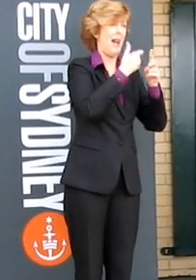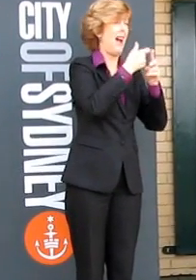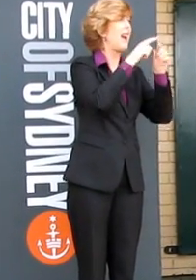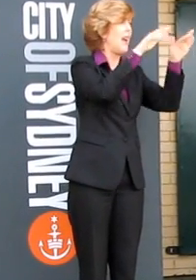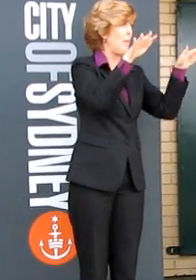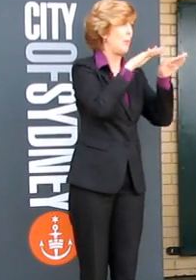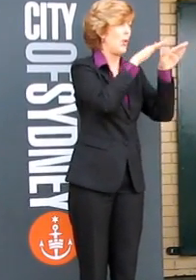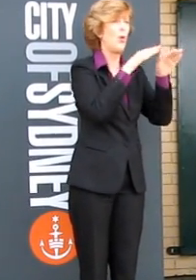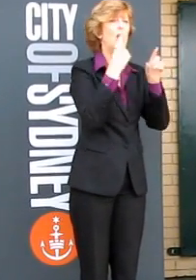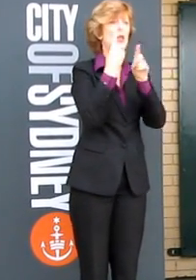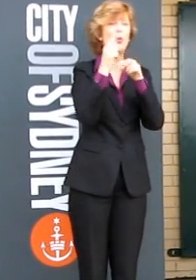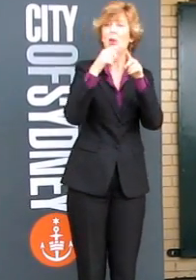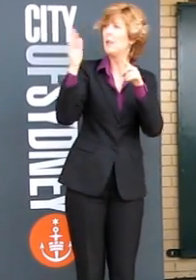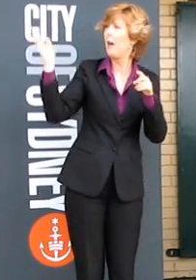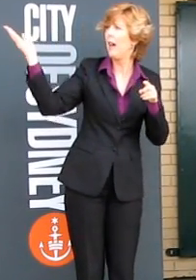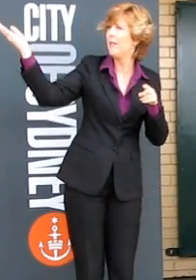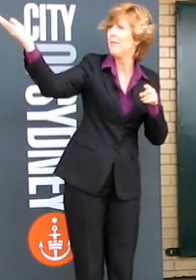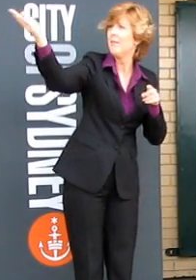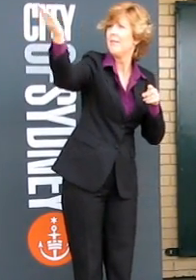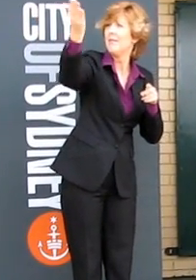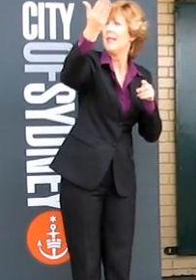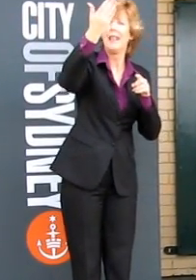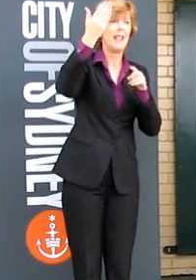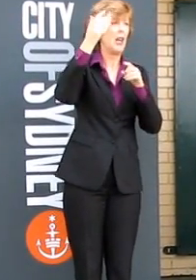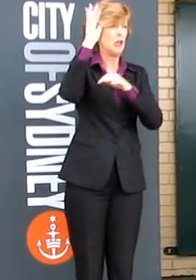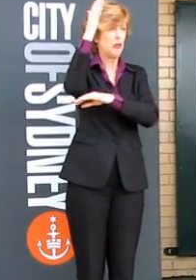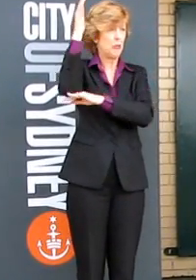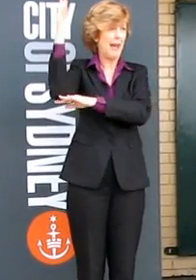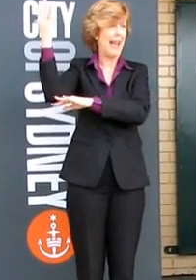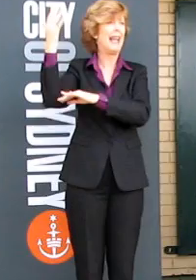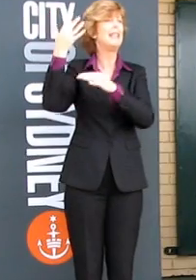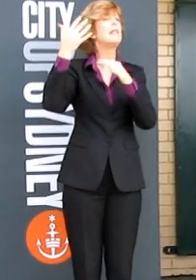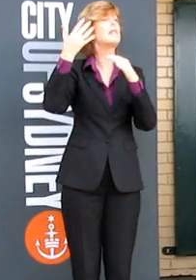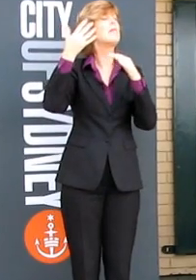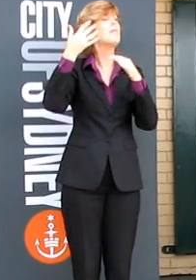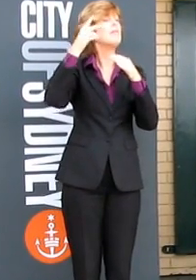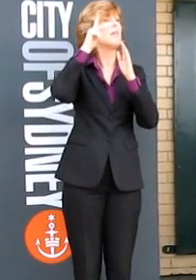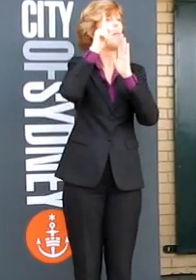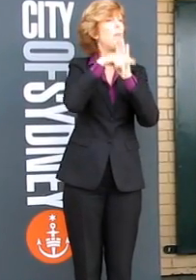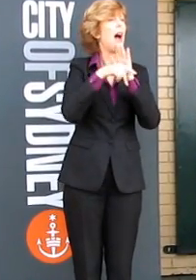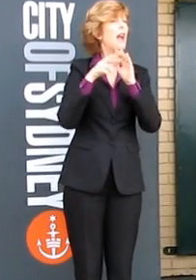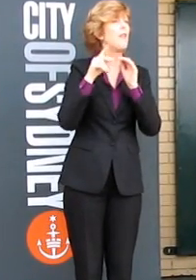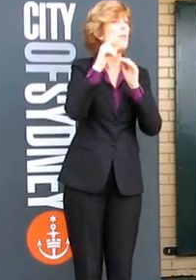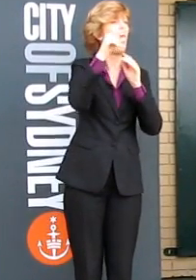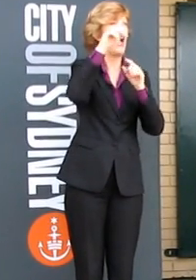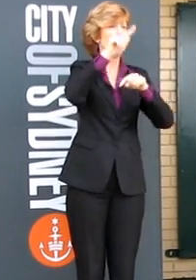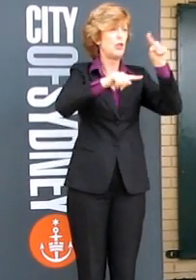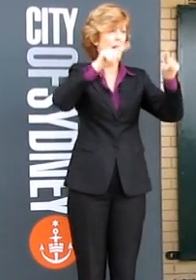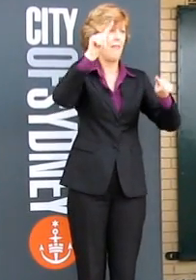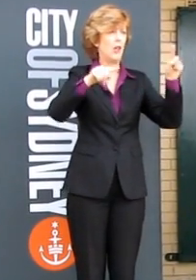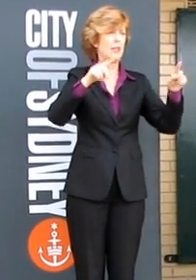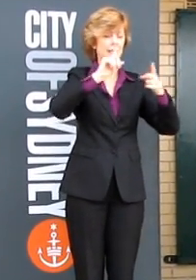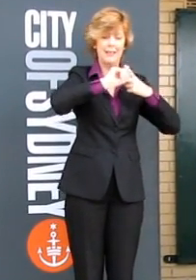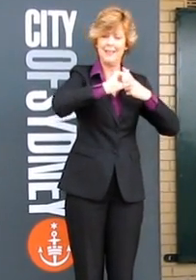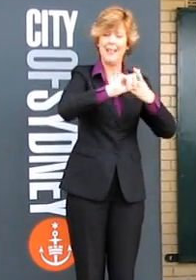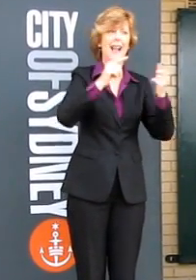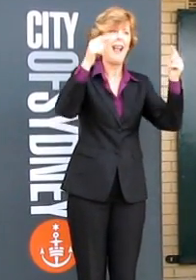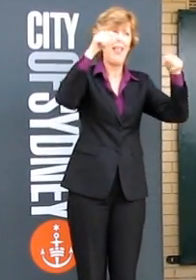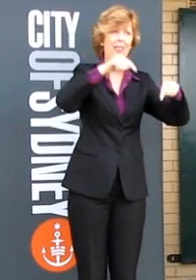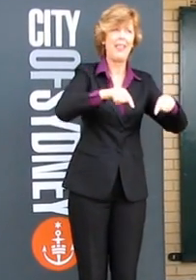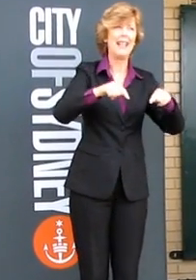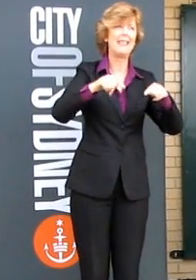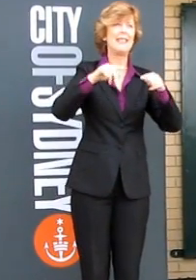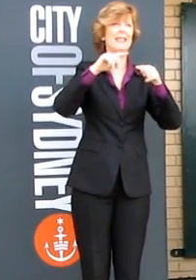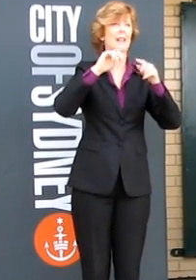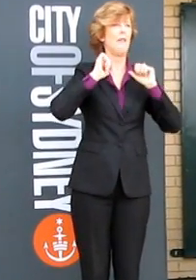there, the palm groves, the specimen trees. They all contribute to the biodiversity and sustainability of, I can say, our pastoral